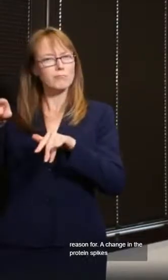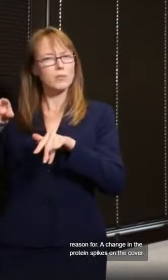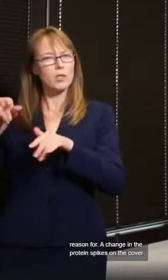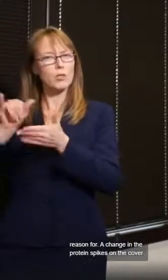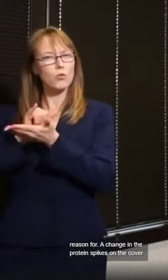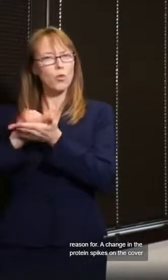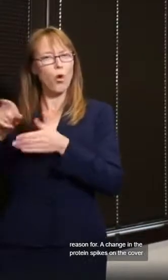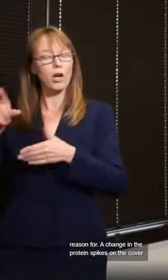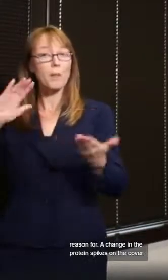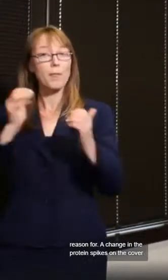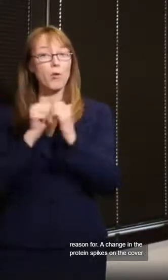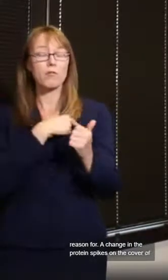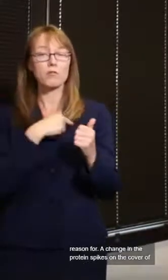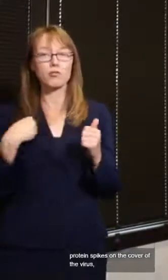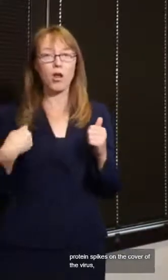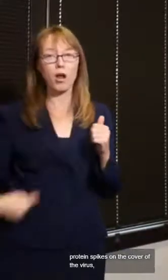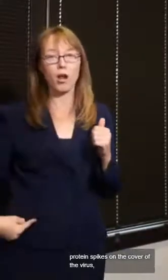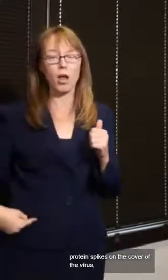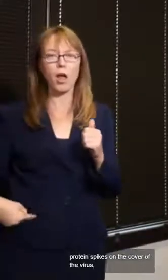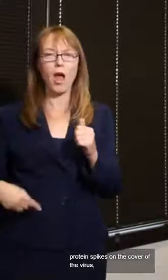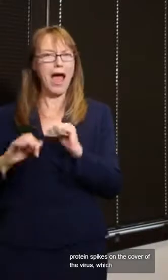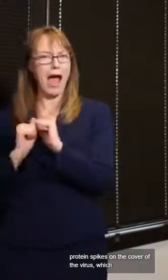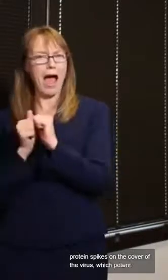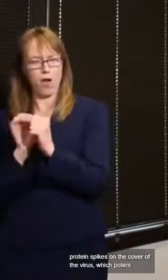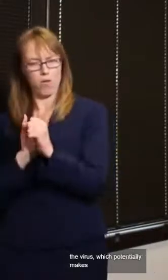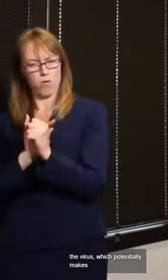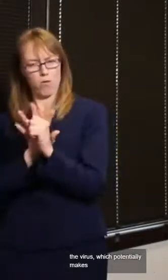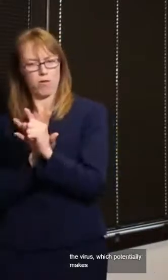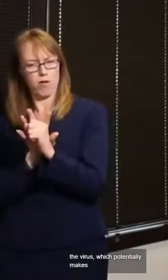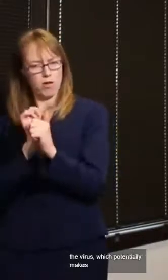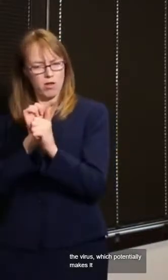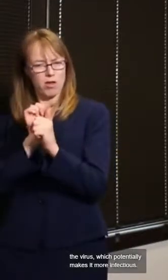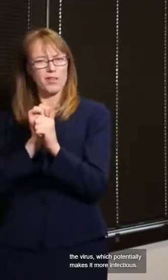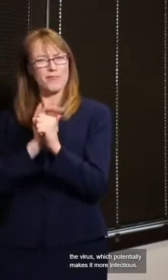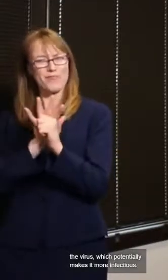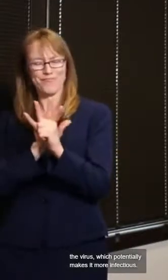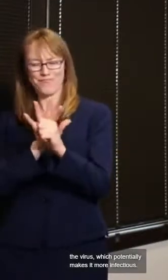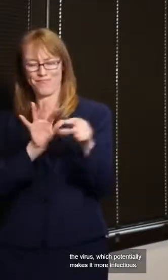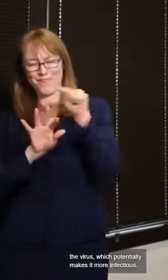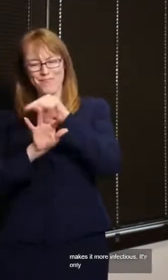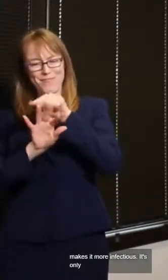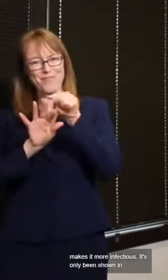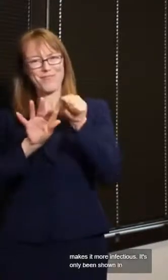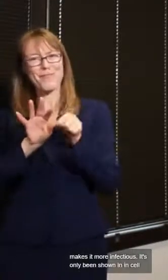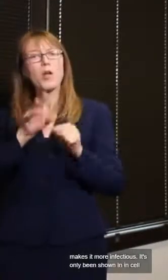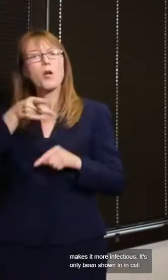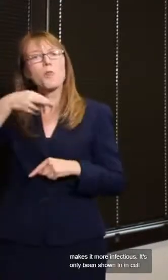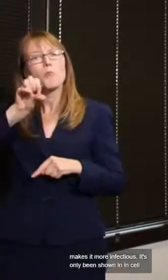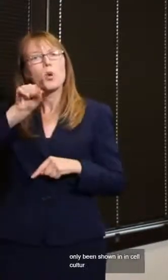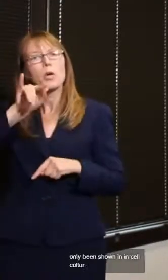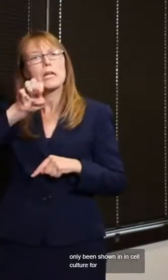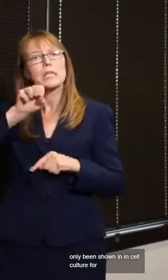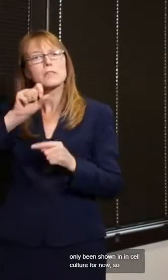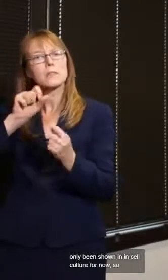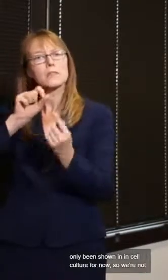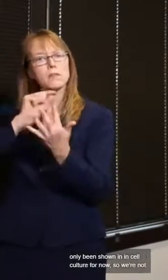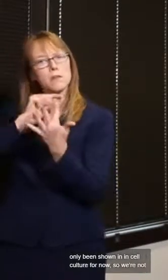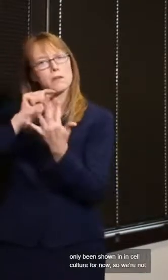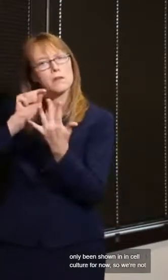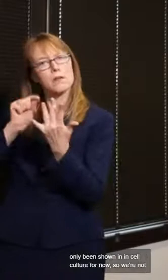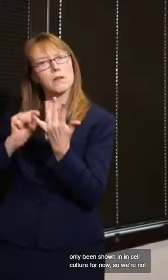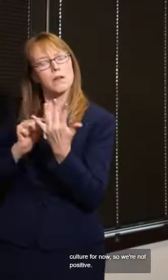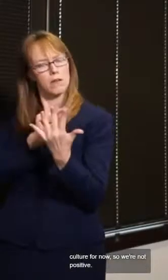cover of the virus, which potentially makes it more infectious. It's only been shown in cell culture for now, so we're not